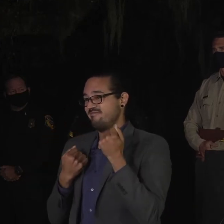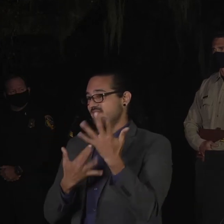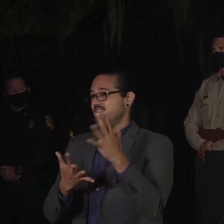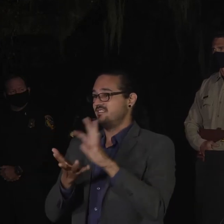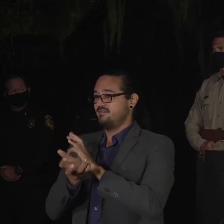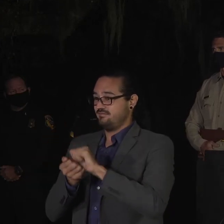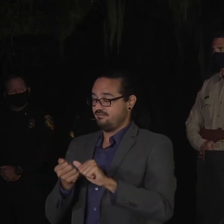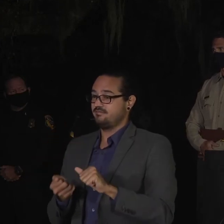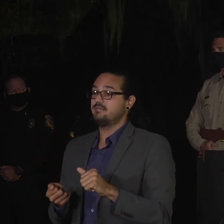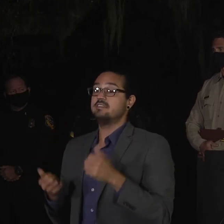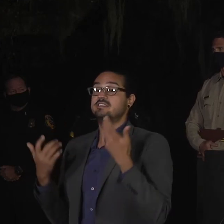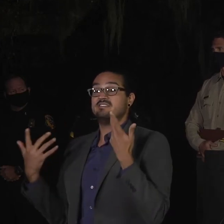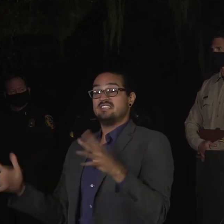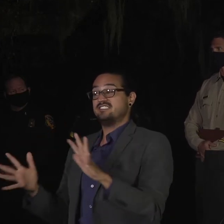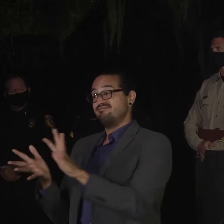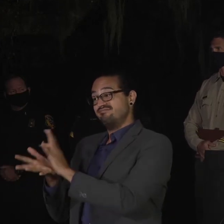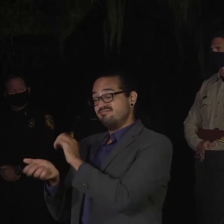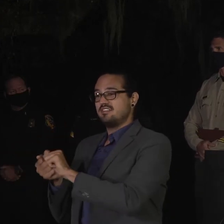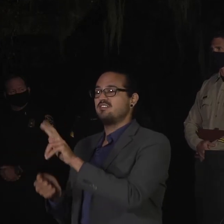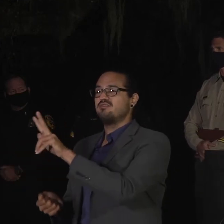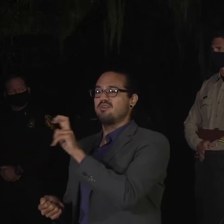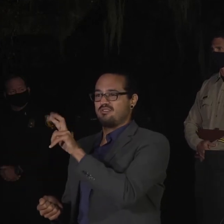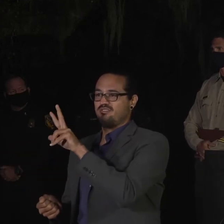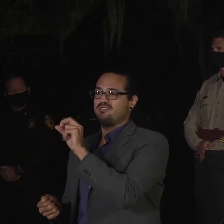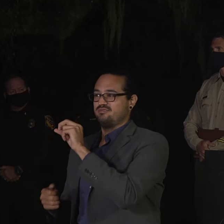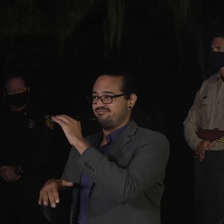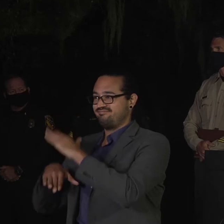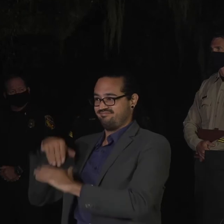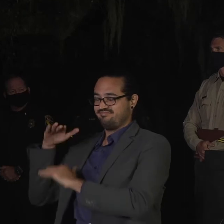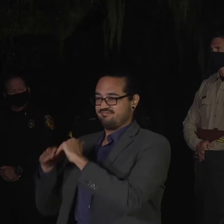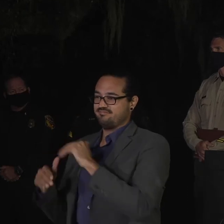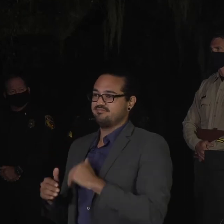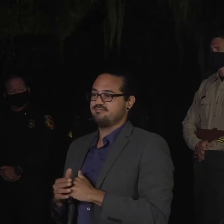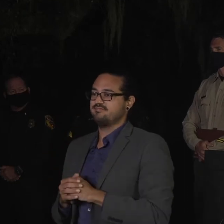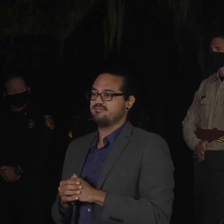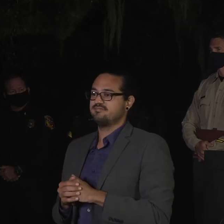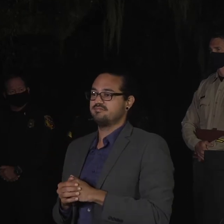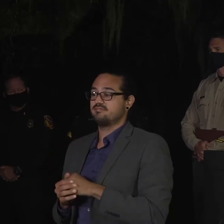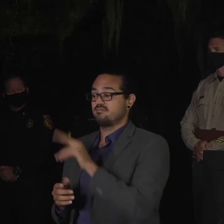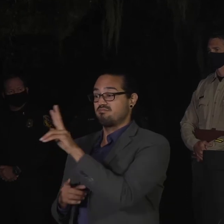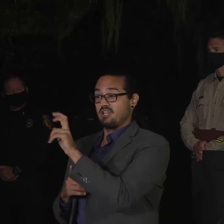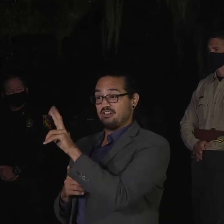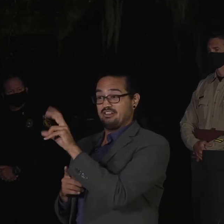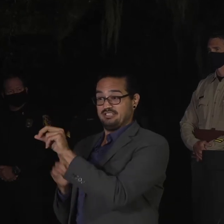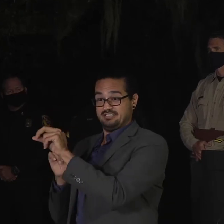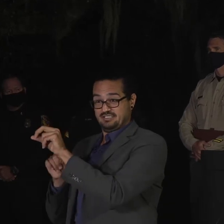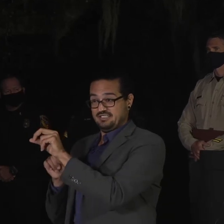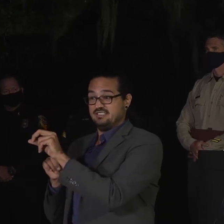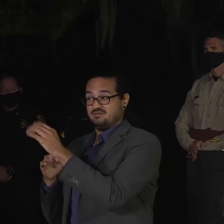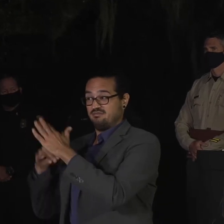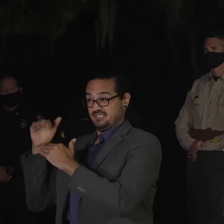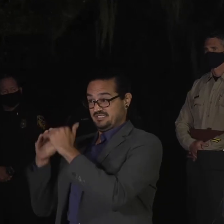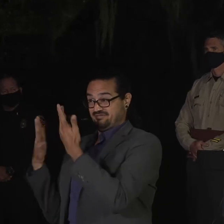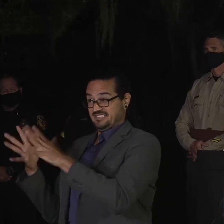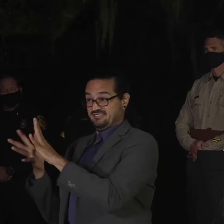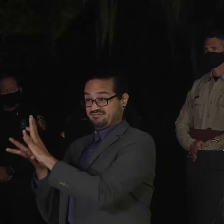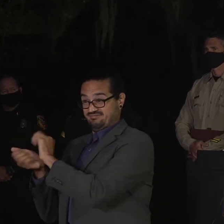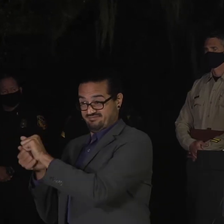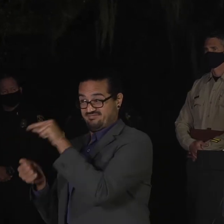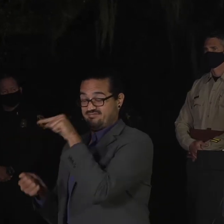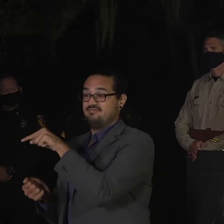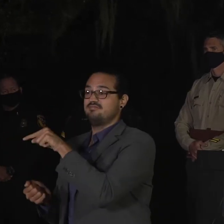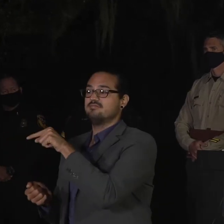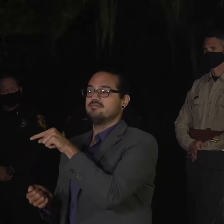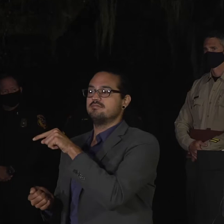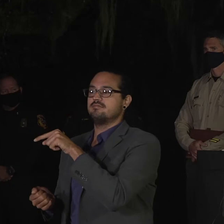330 structures have been destroyed by the fire. Of that 330 structures, 11 of them are in San Mateo County,